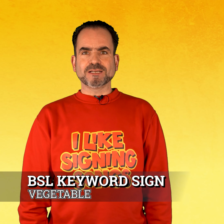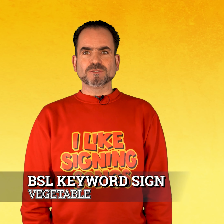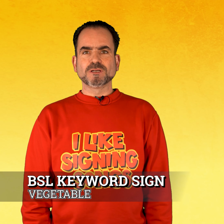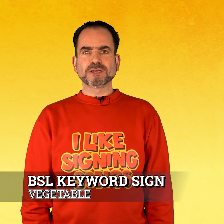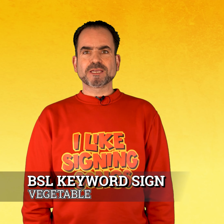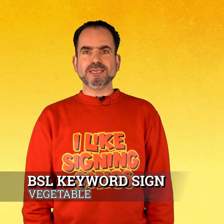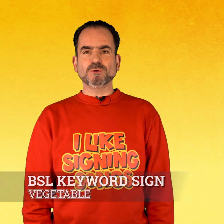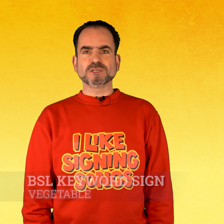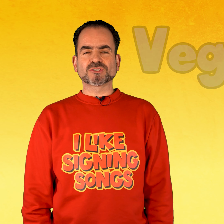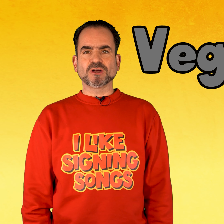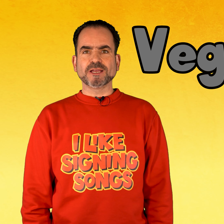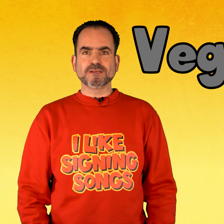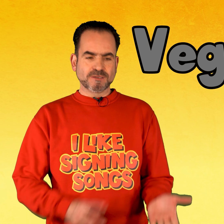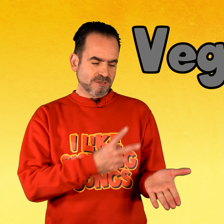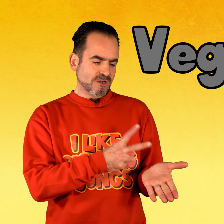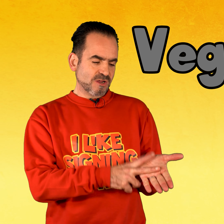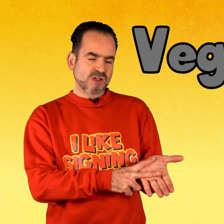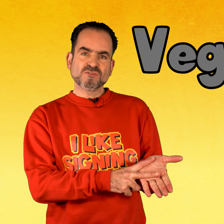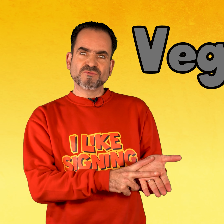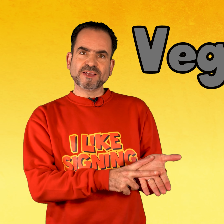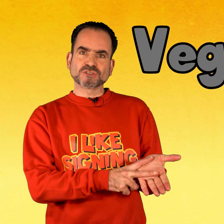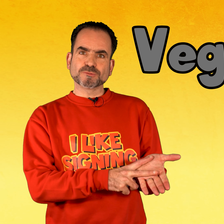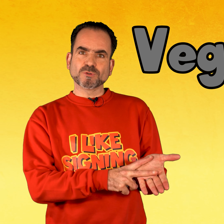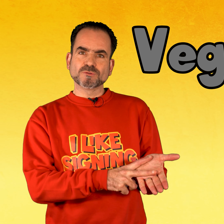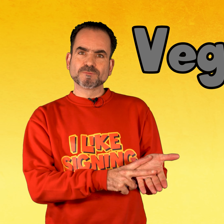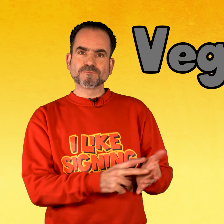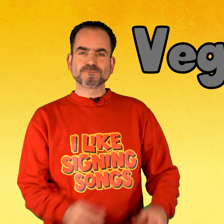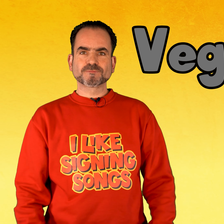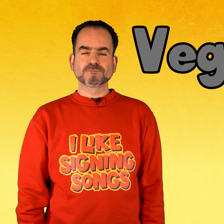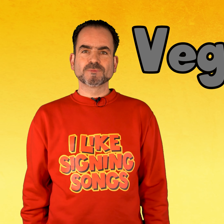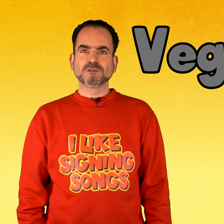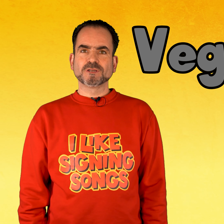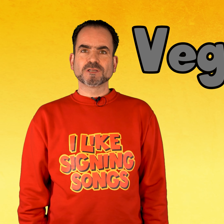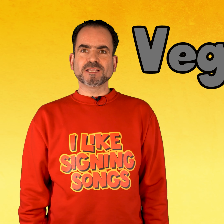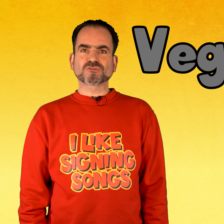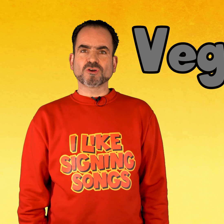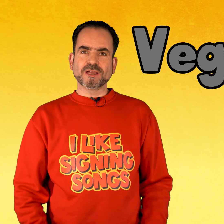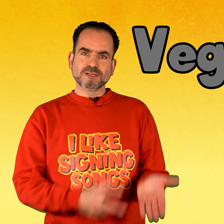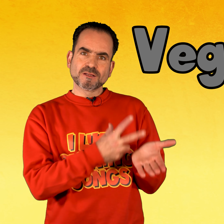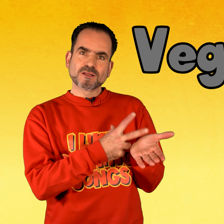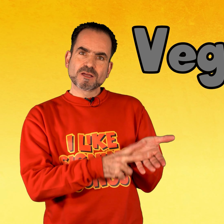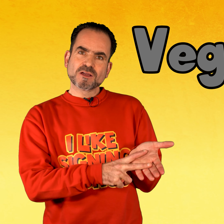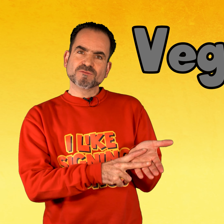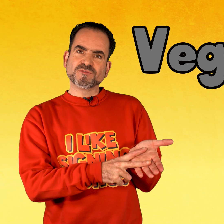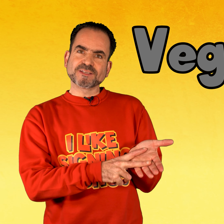BSL, keyword sign, vegetable. Let's try